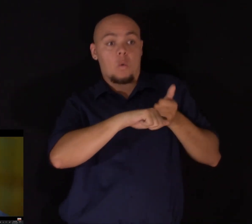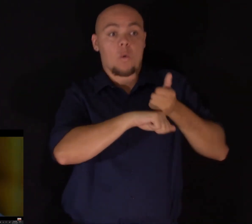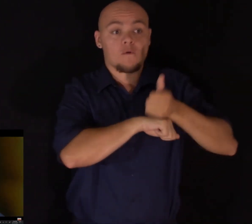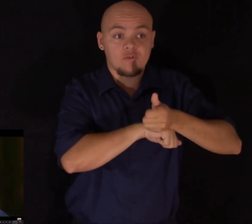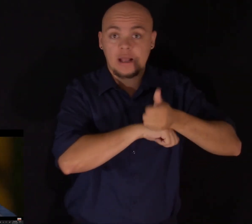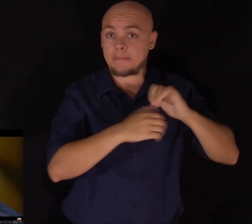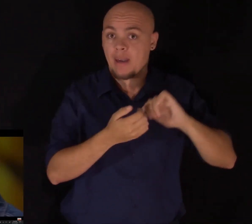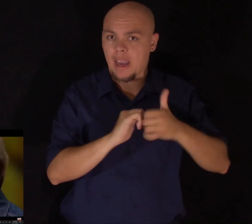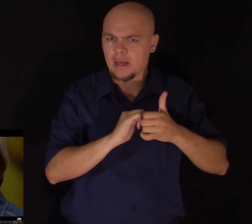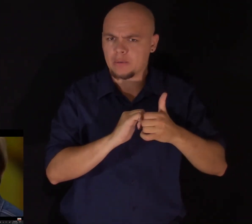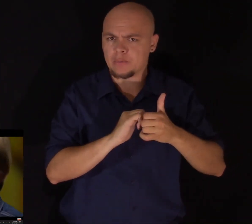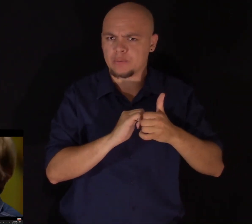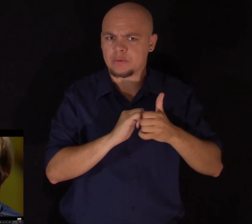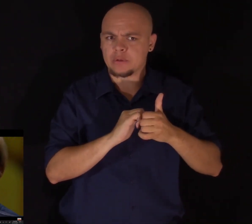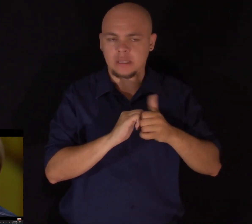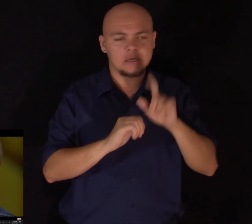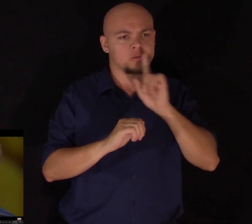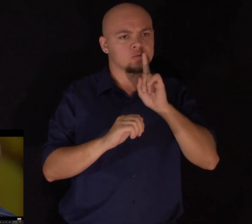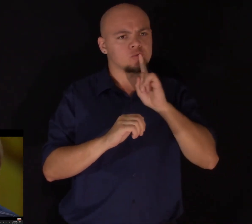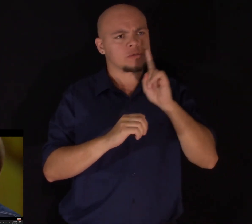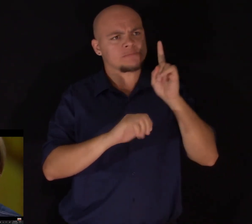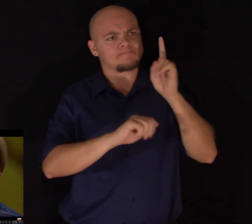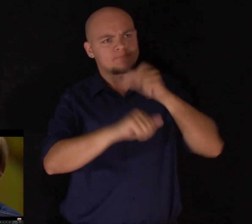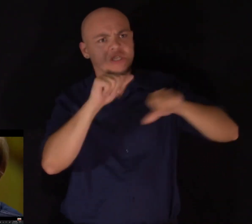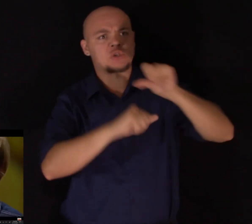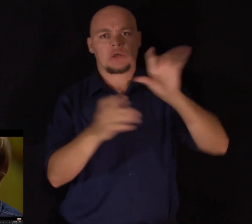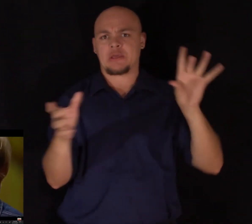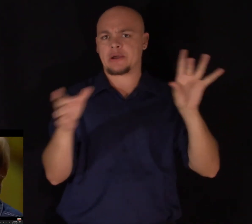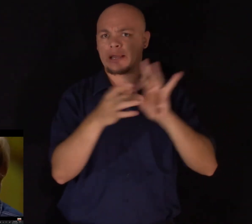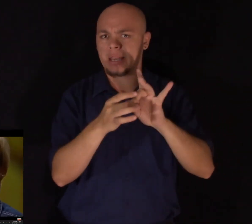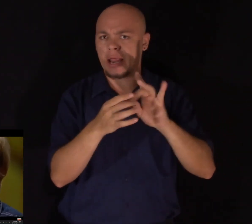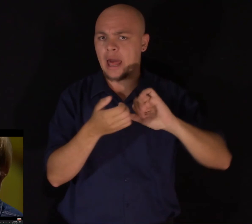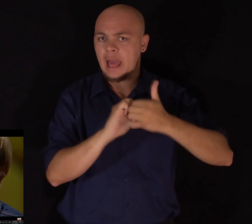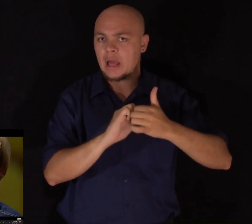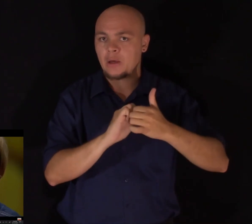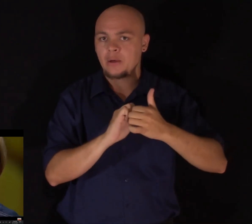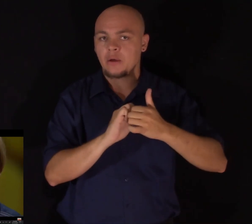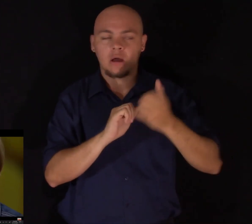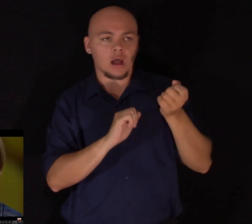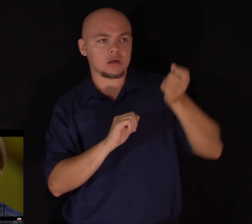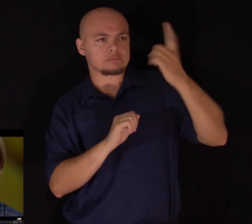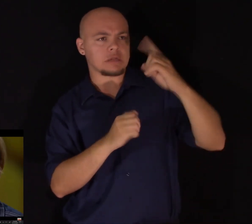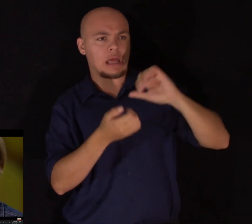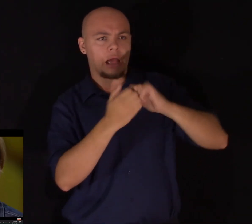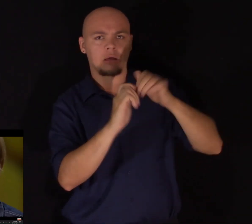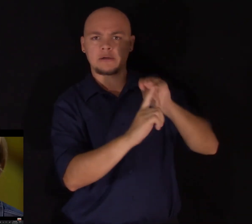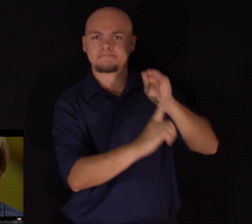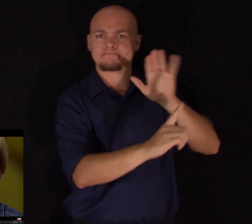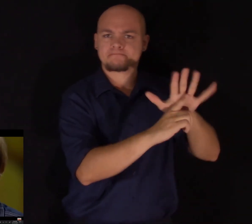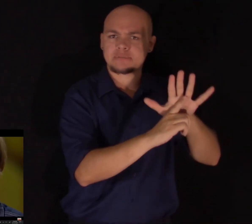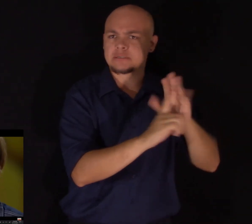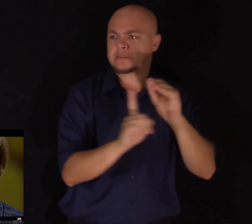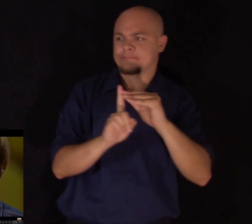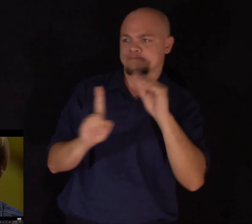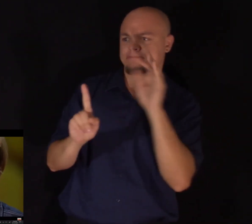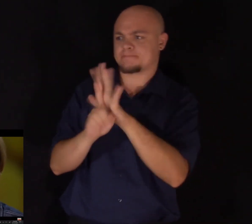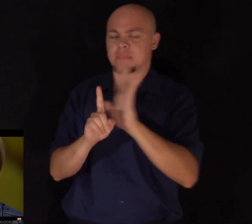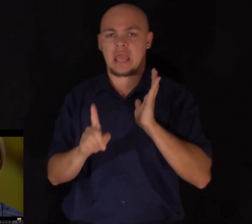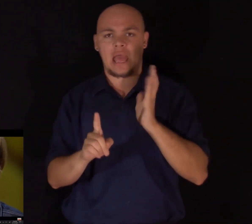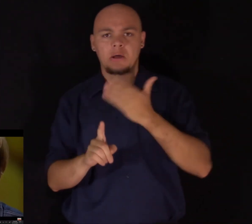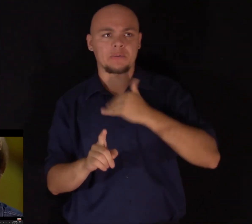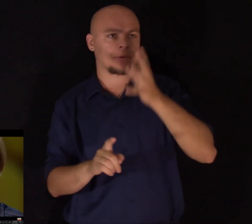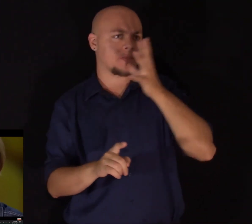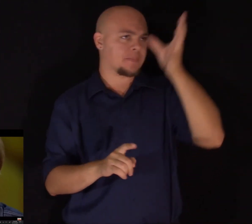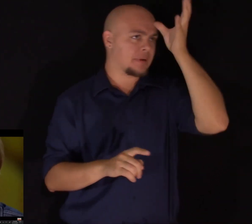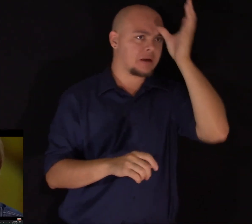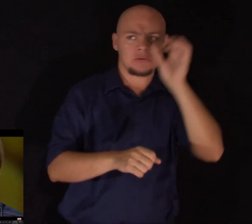to find our way back to each other, we have to understand how it affects us and how it affects the way we're parenting, the way we're working,